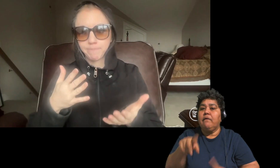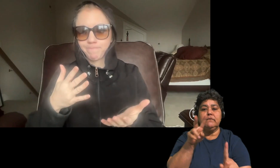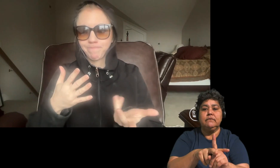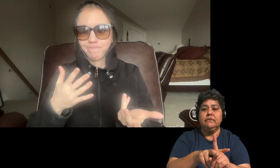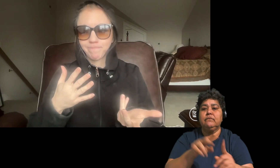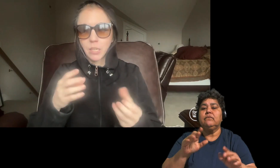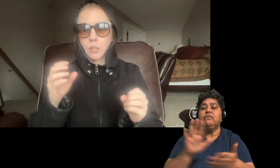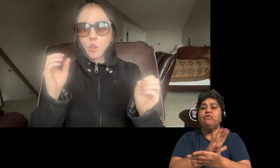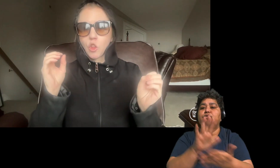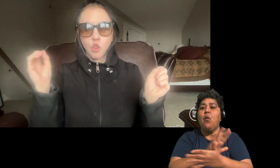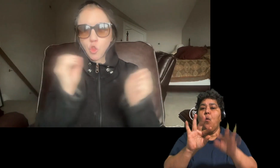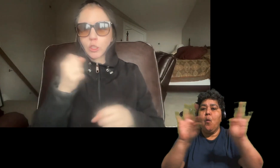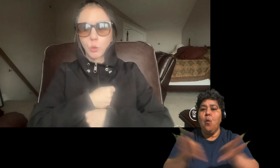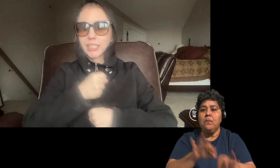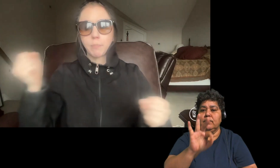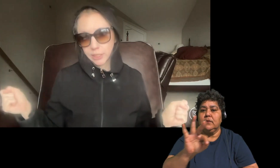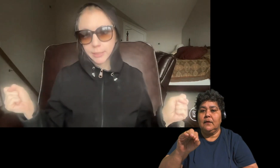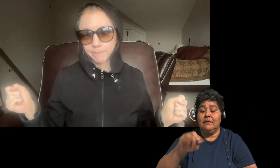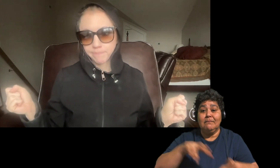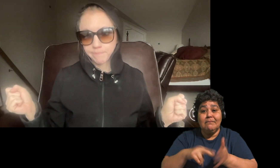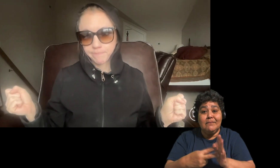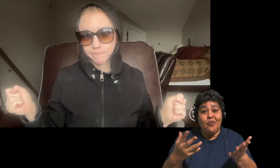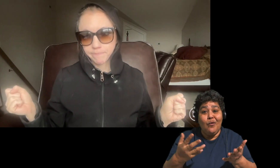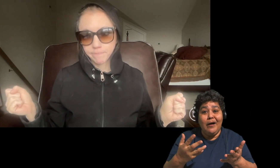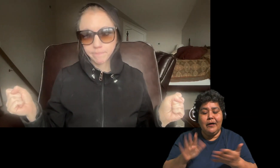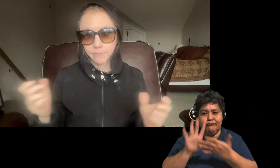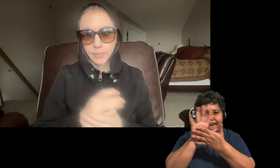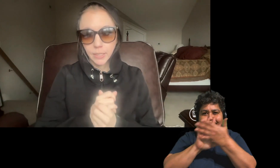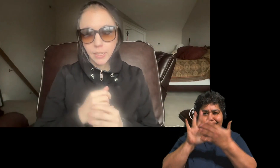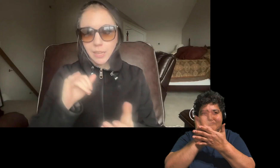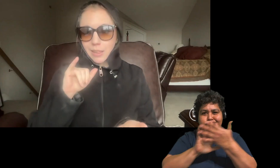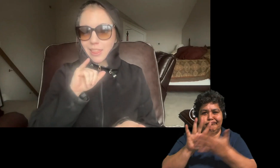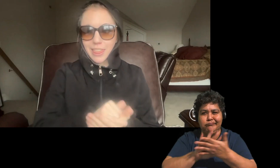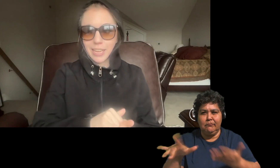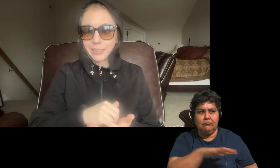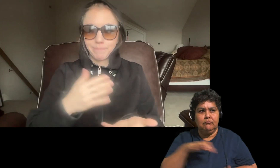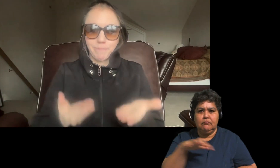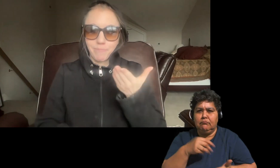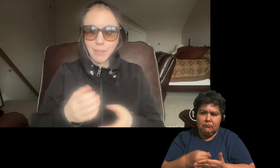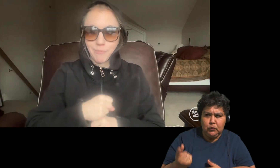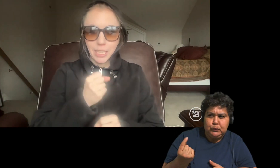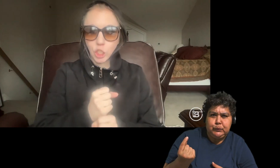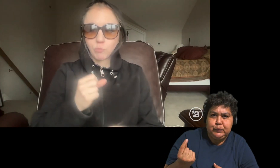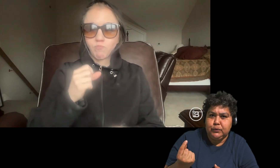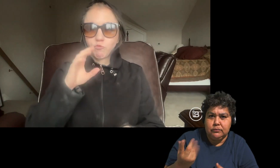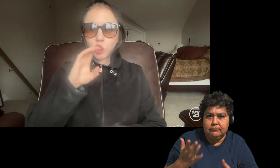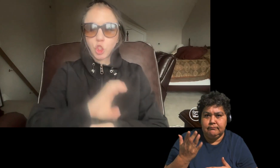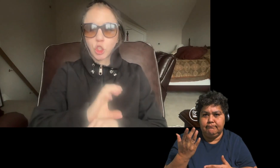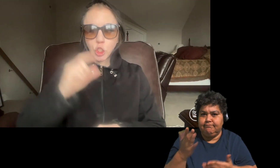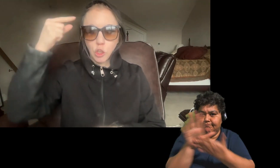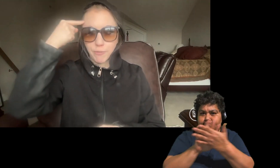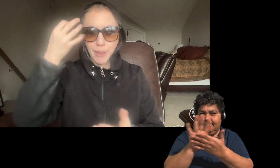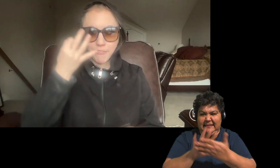And that means that there's less financial transparency. And that